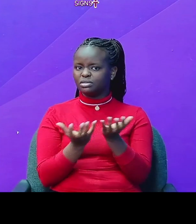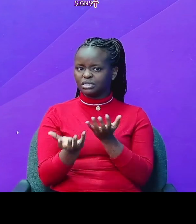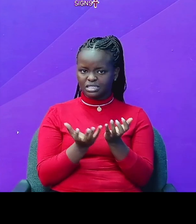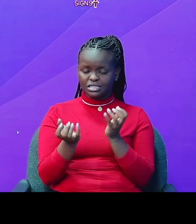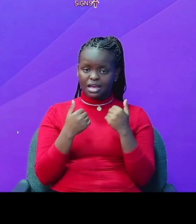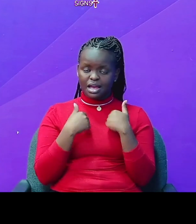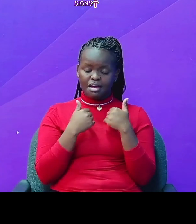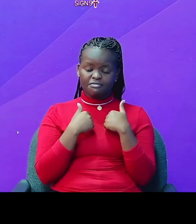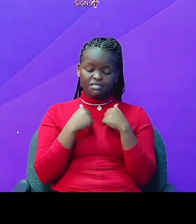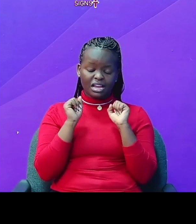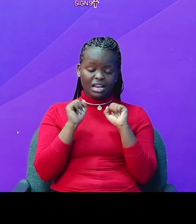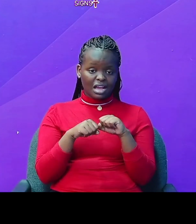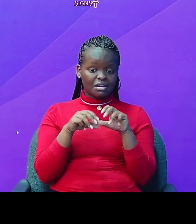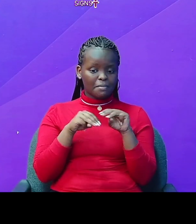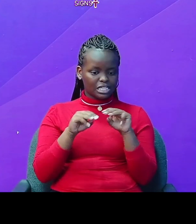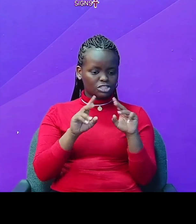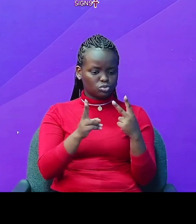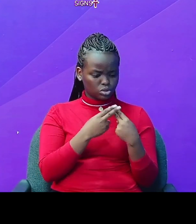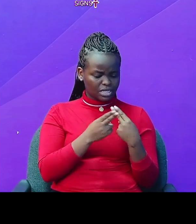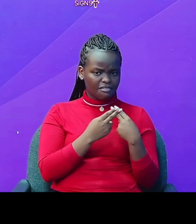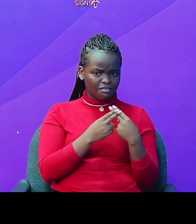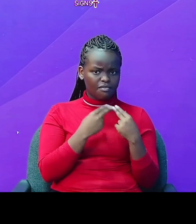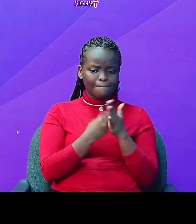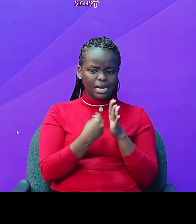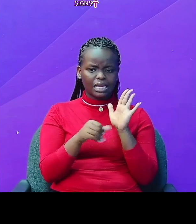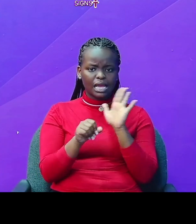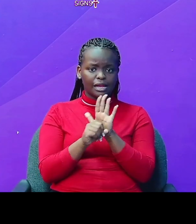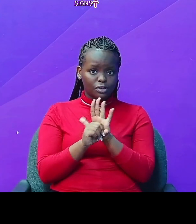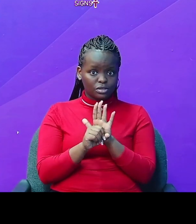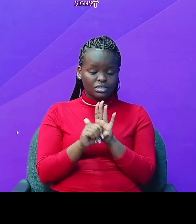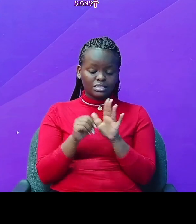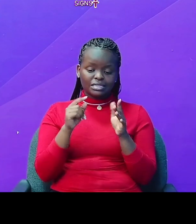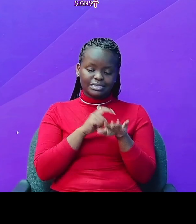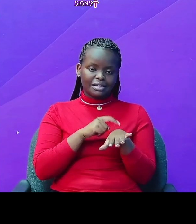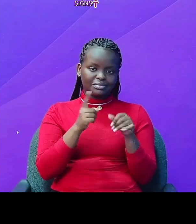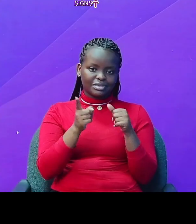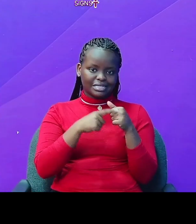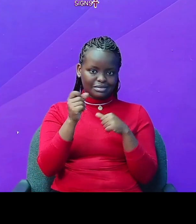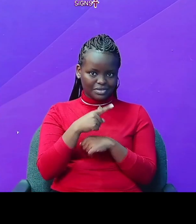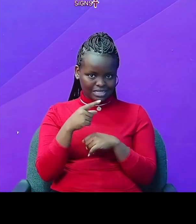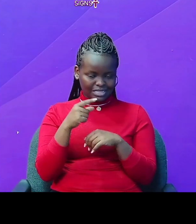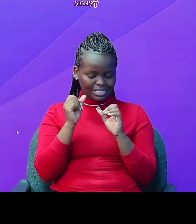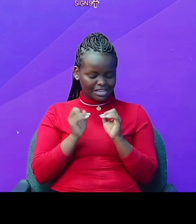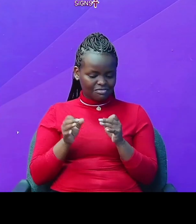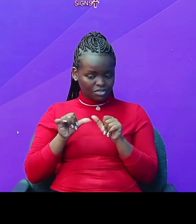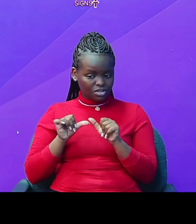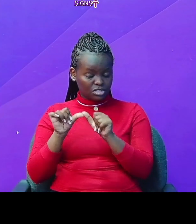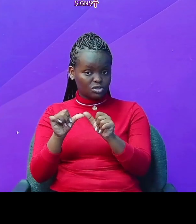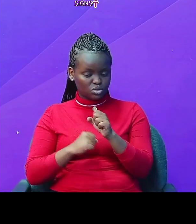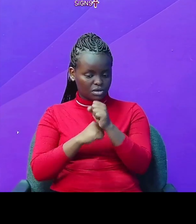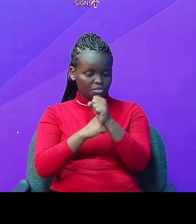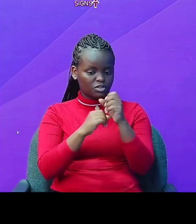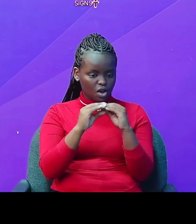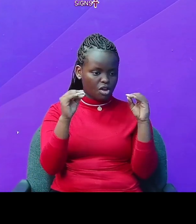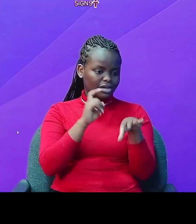that they've managed to save that much amount during a period of 6 months. Now imagine if we can continue to support them for a longer period